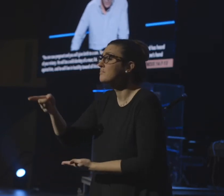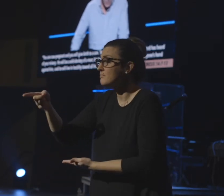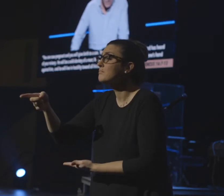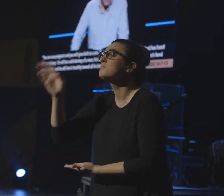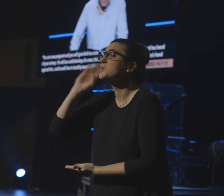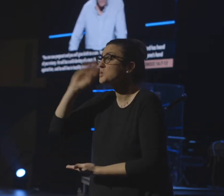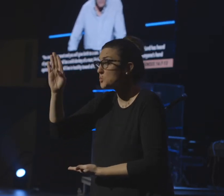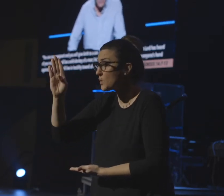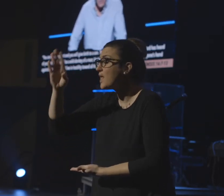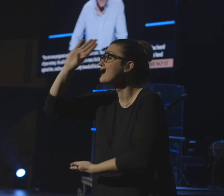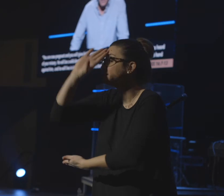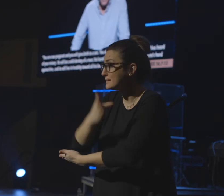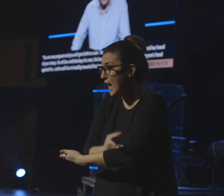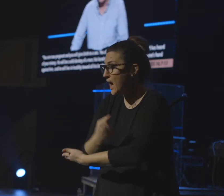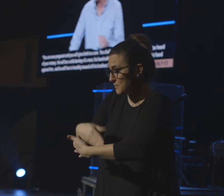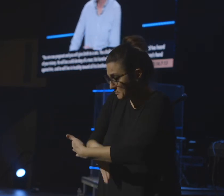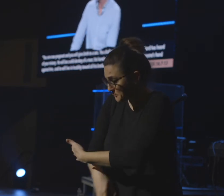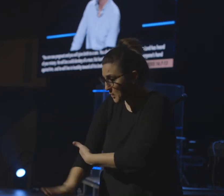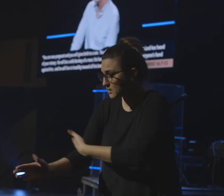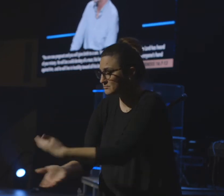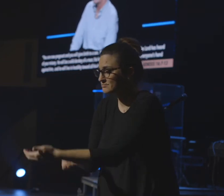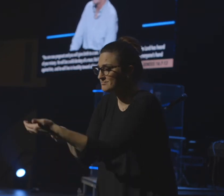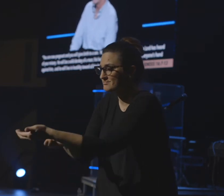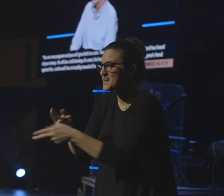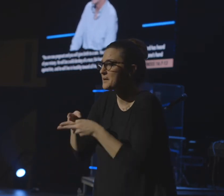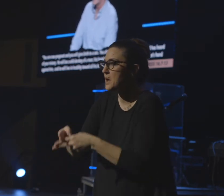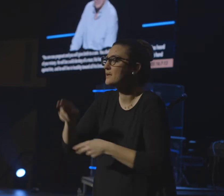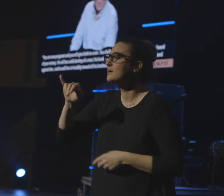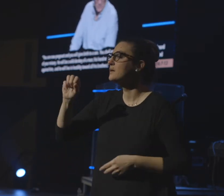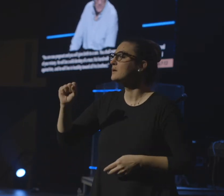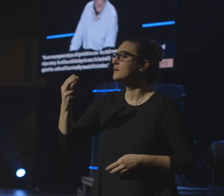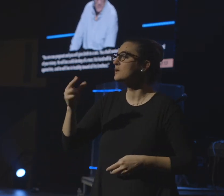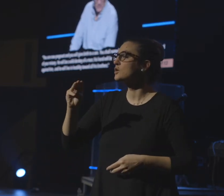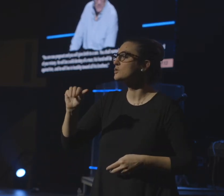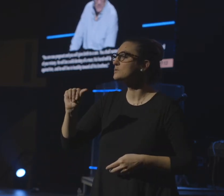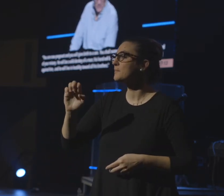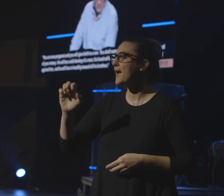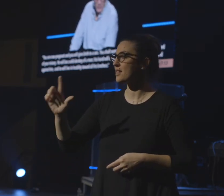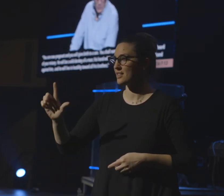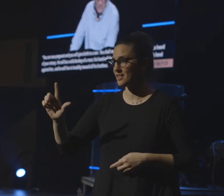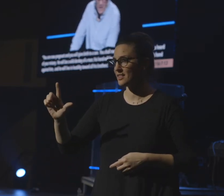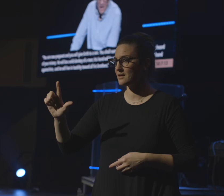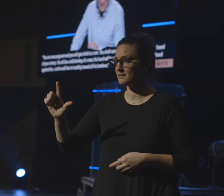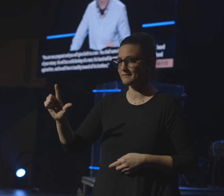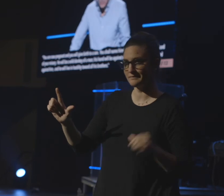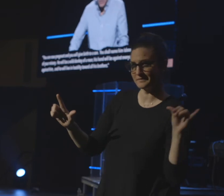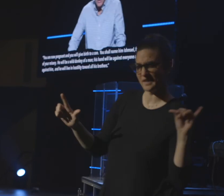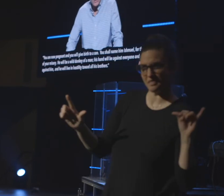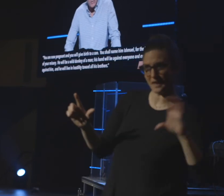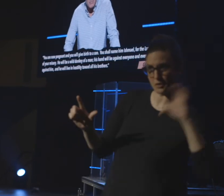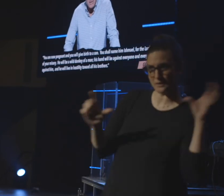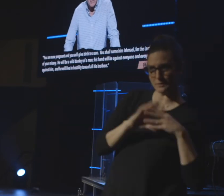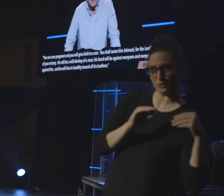and you will give birth to a son. You shall name him Ishmael. Sounds like the Christmas story. For the Lord God has